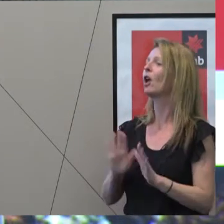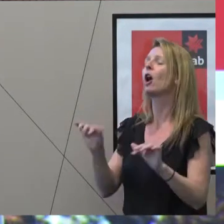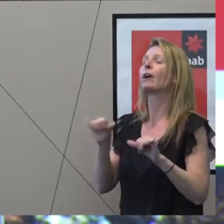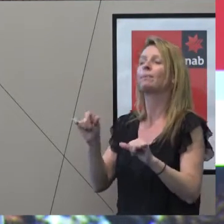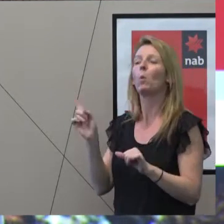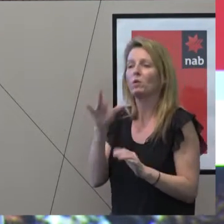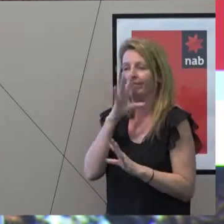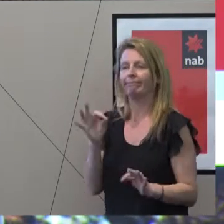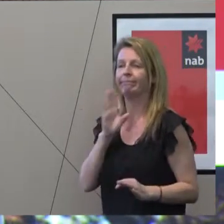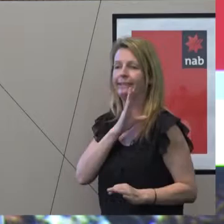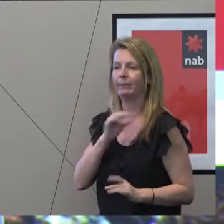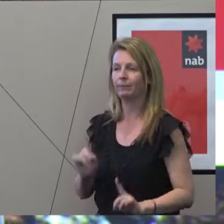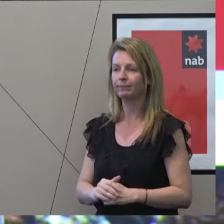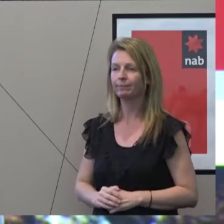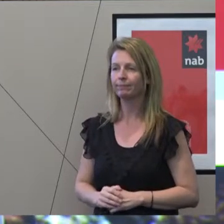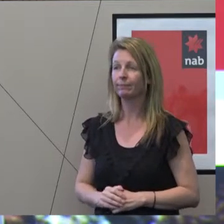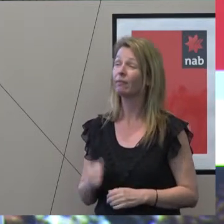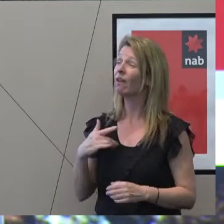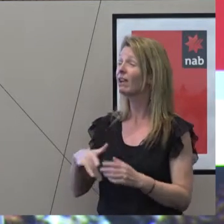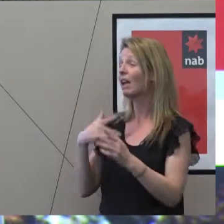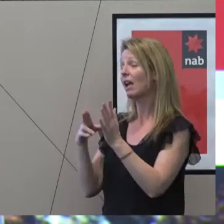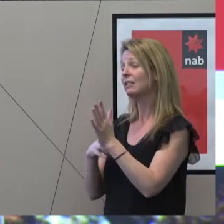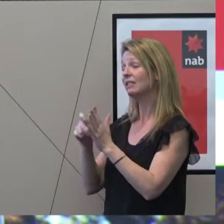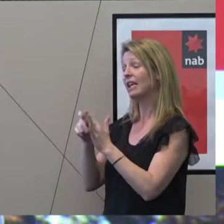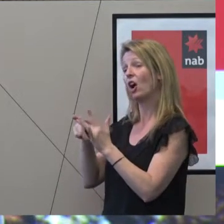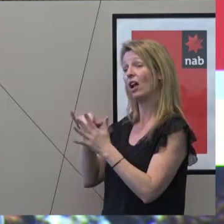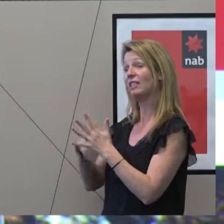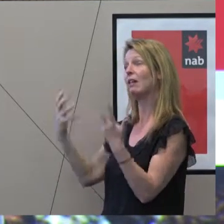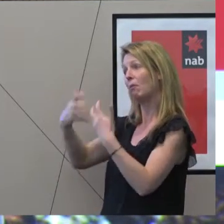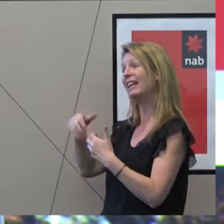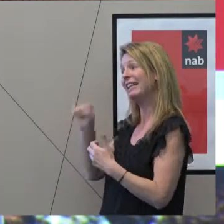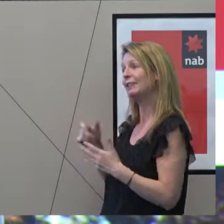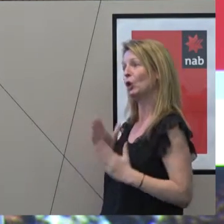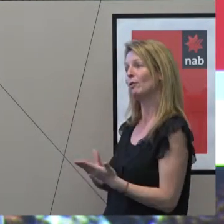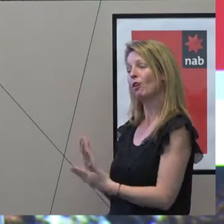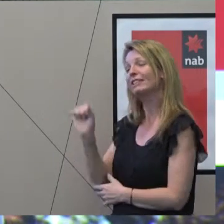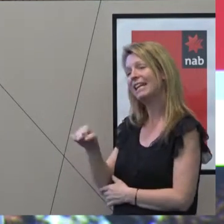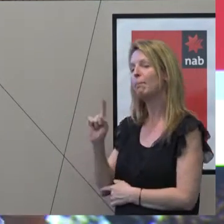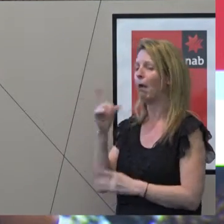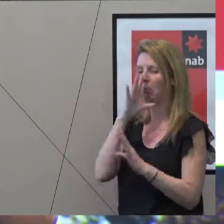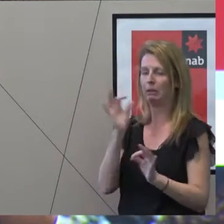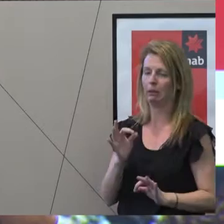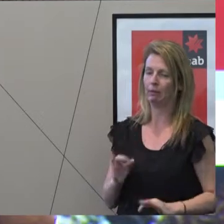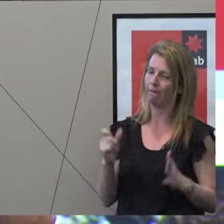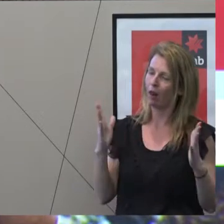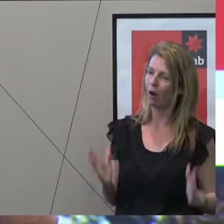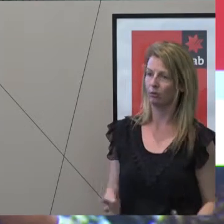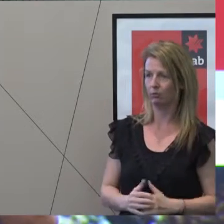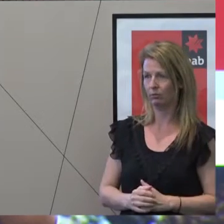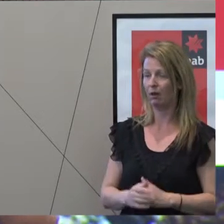missing? I do think the NDIS is embedded in human rights, but there's lots of things missing. The